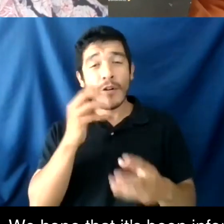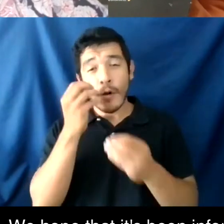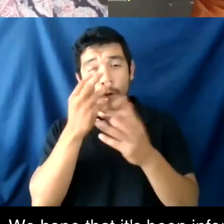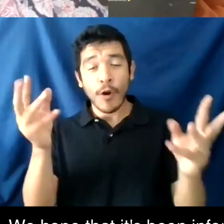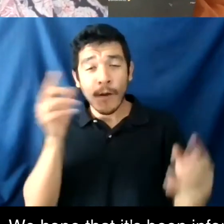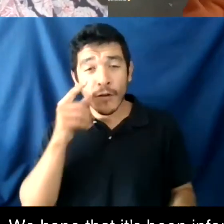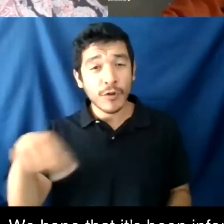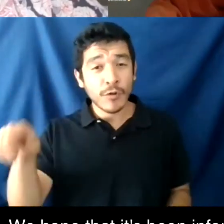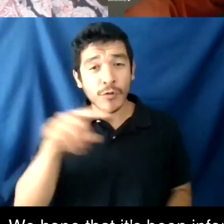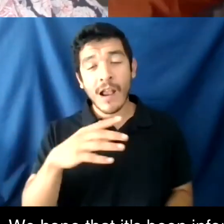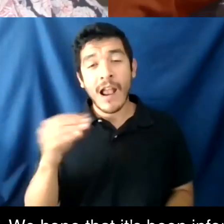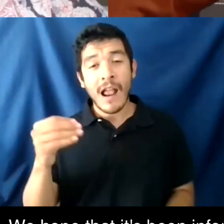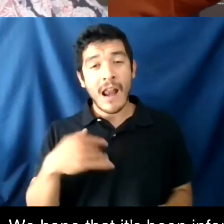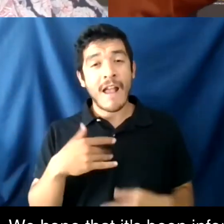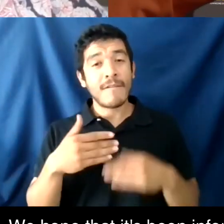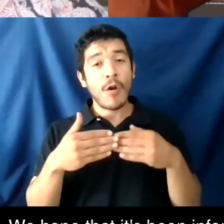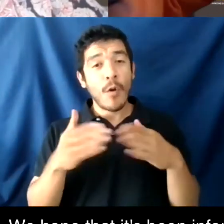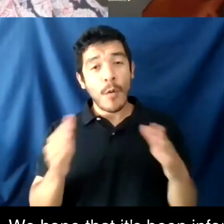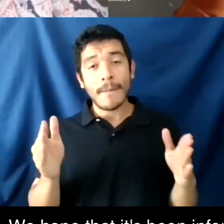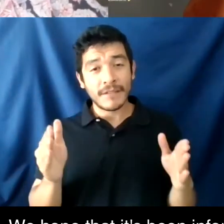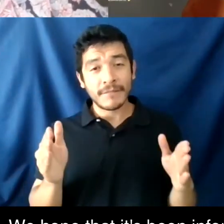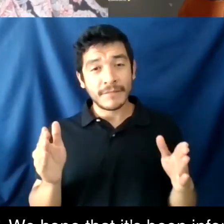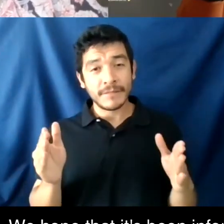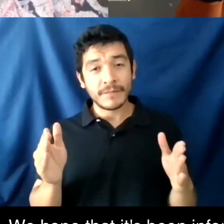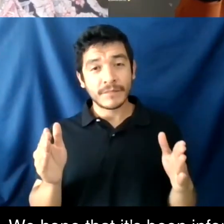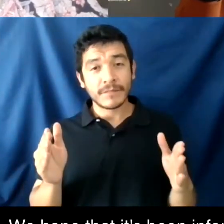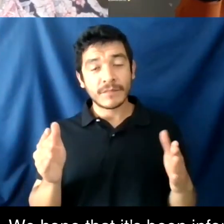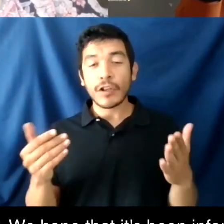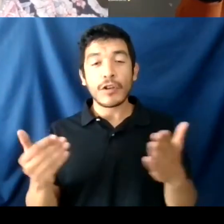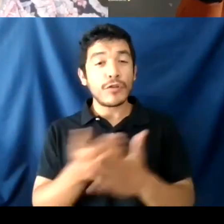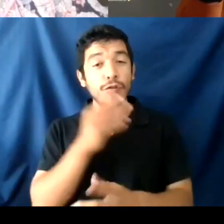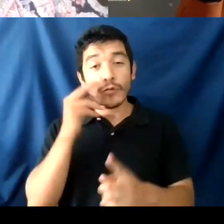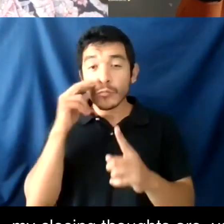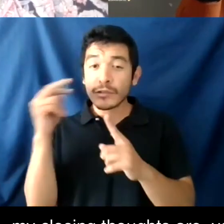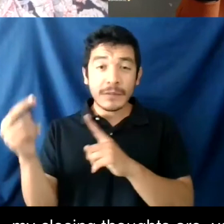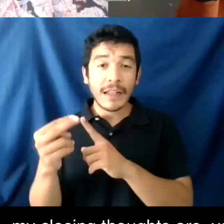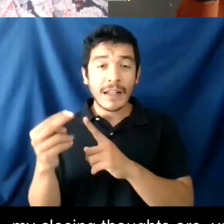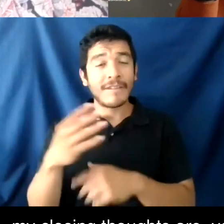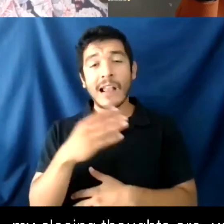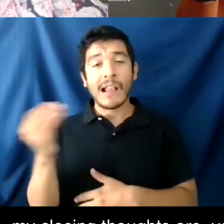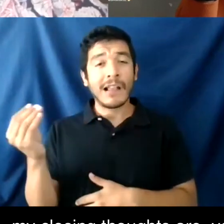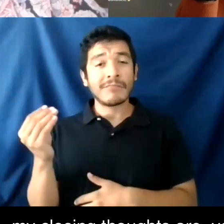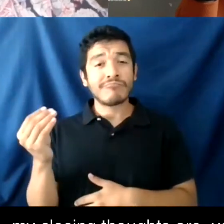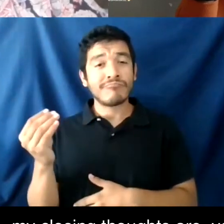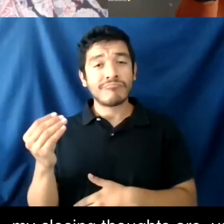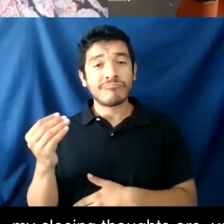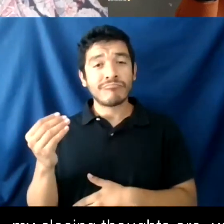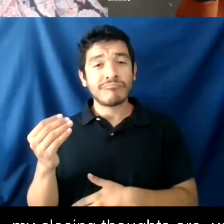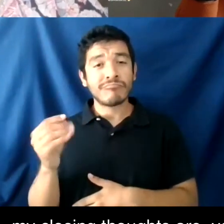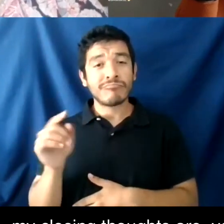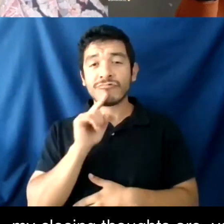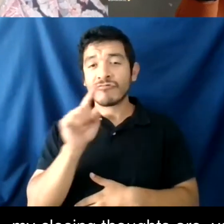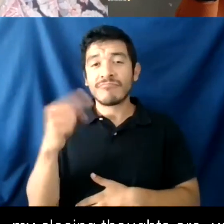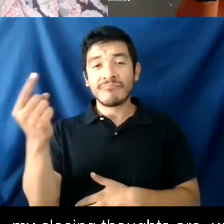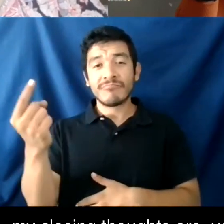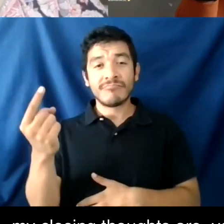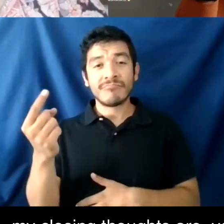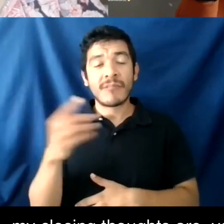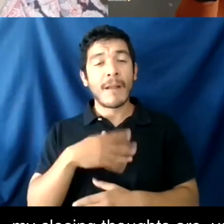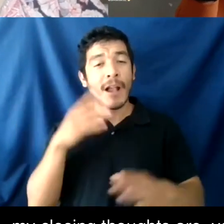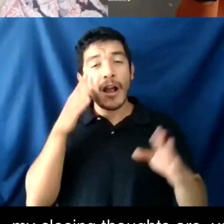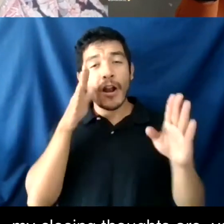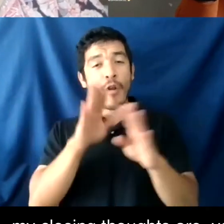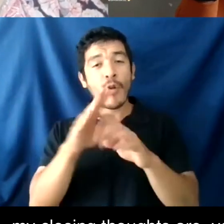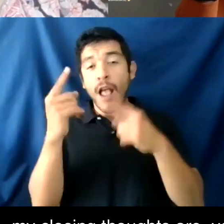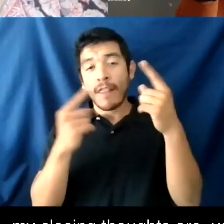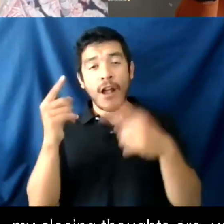you and has opened a new perspective. And just my closing thoughts